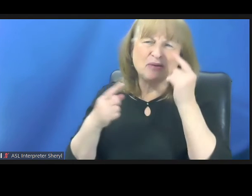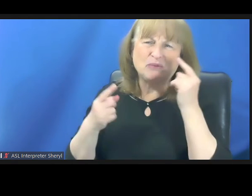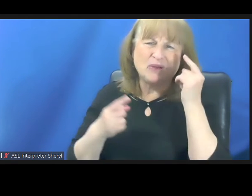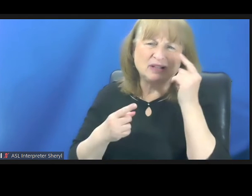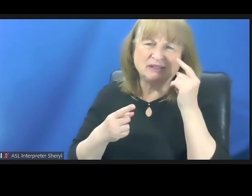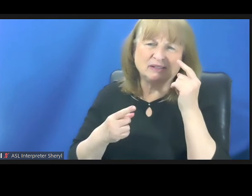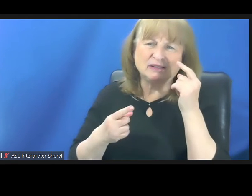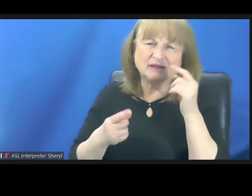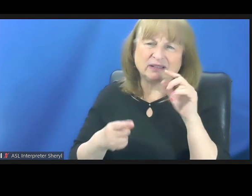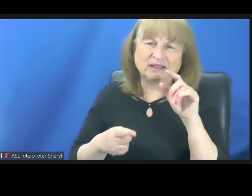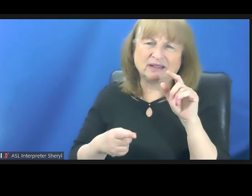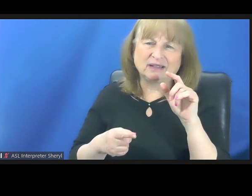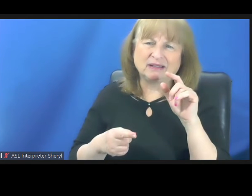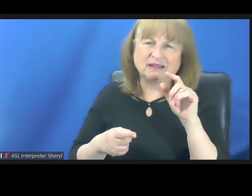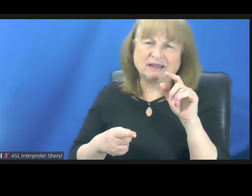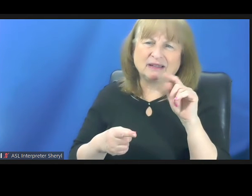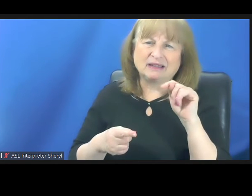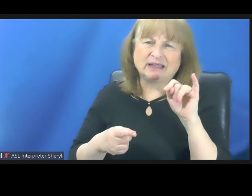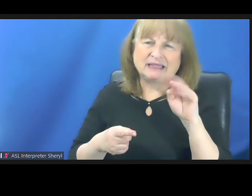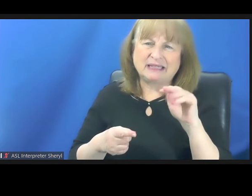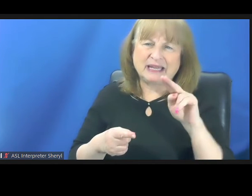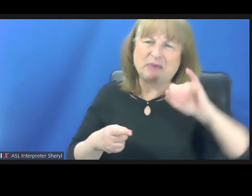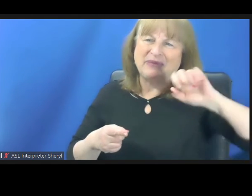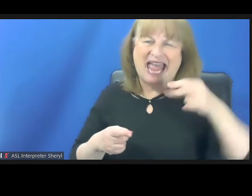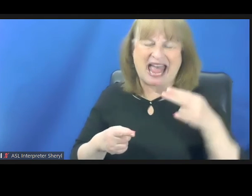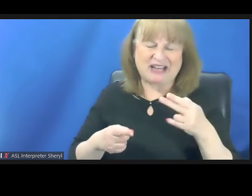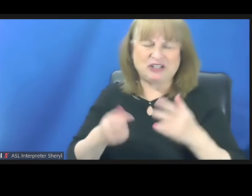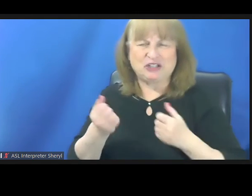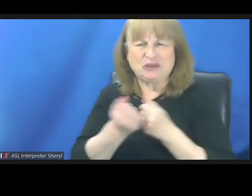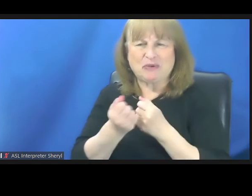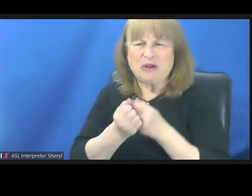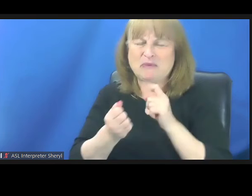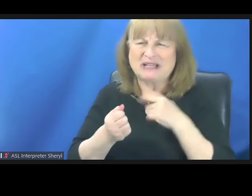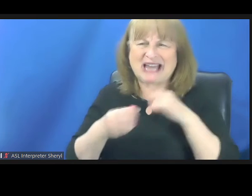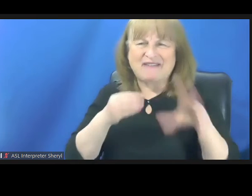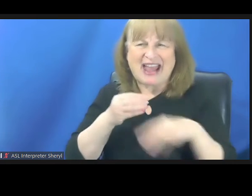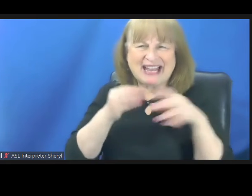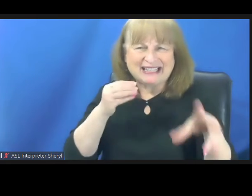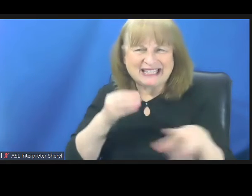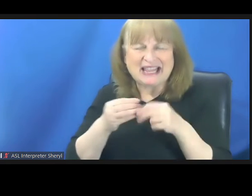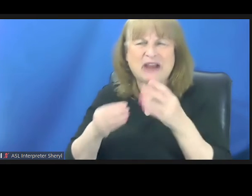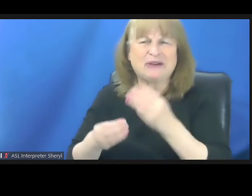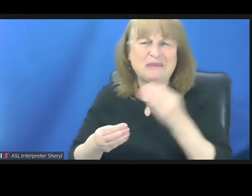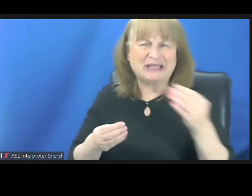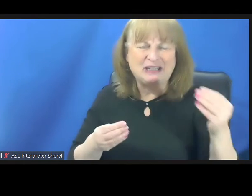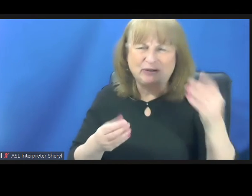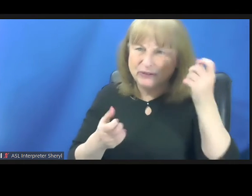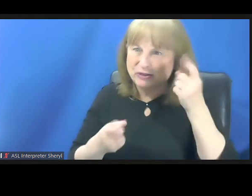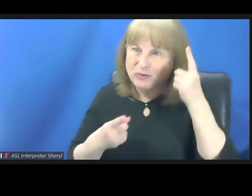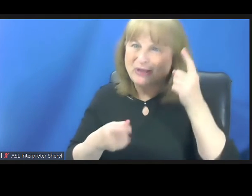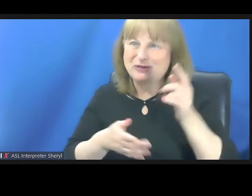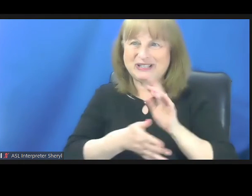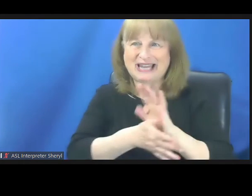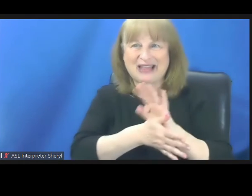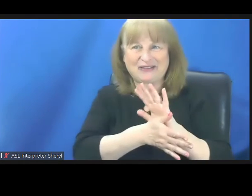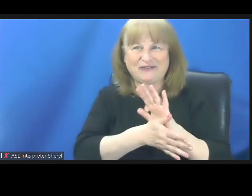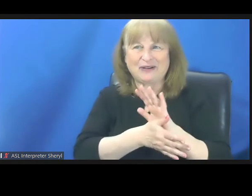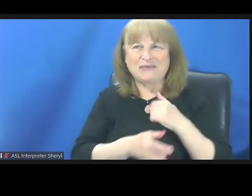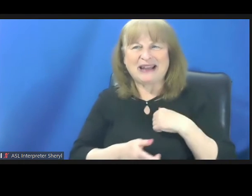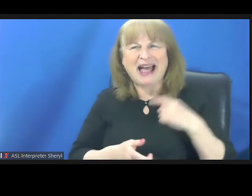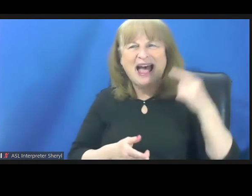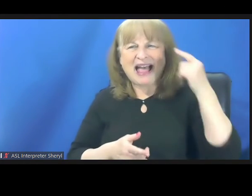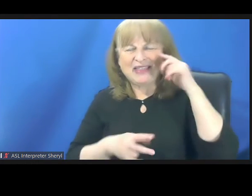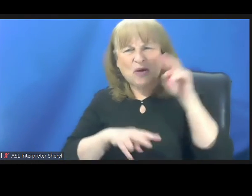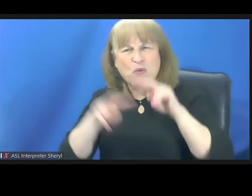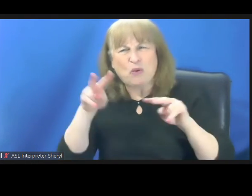really was a proponent of you have to have ancillary materials in order to understand the film. And yet I think actually watching